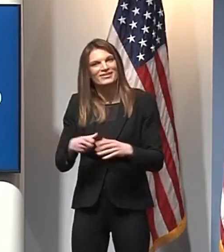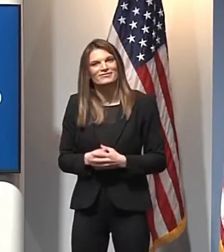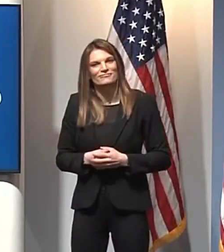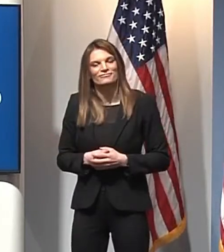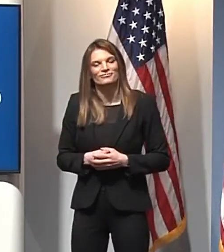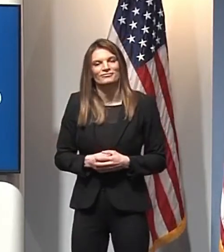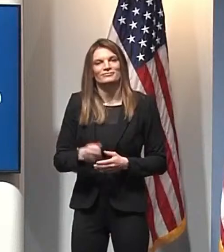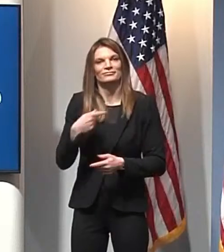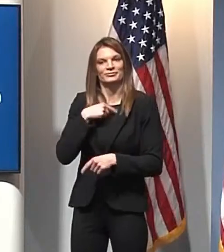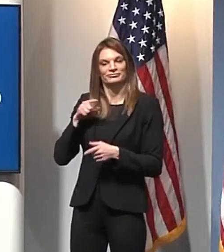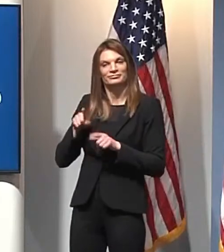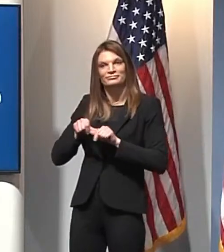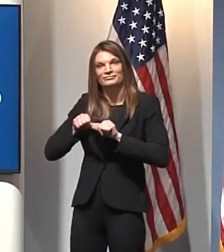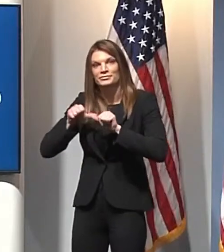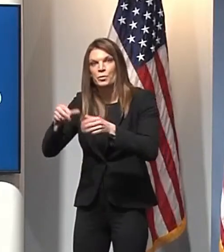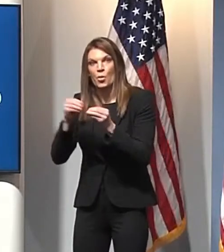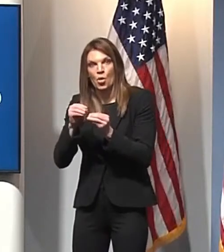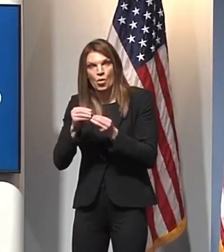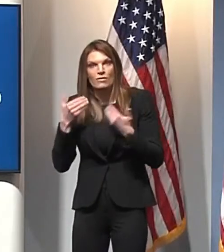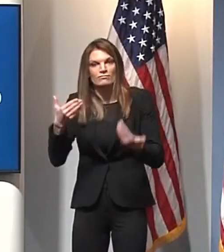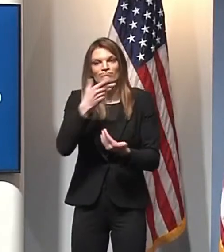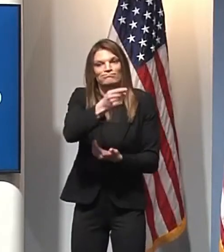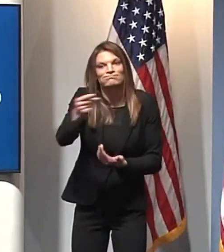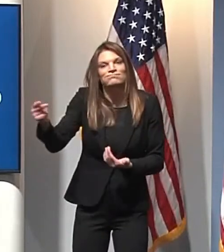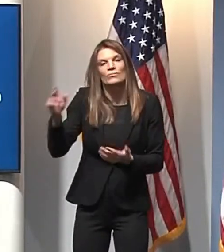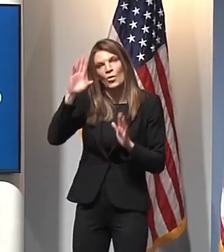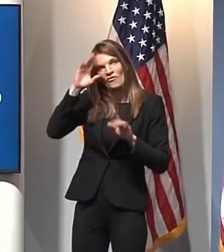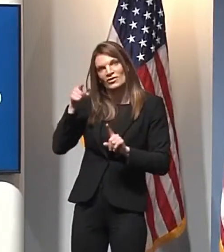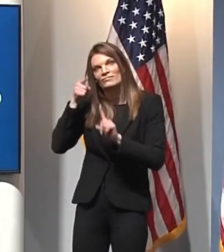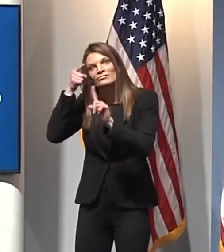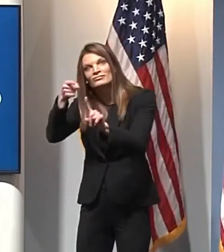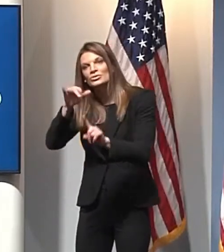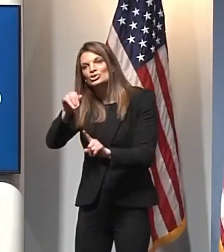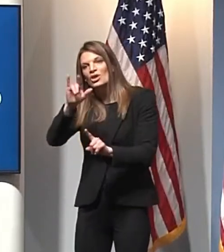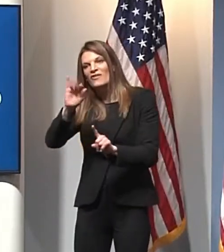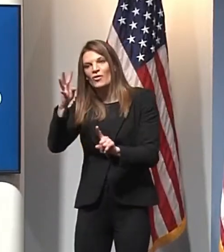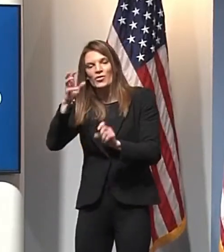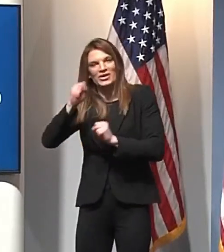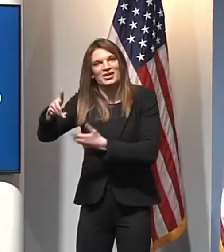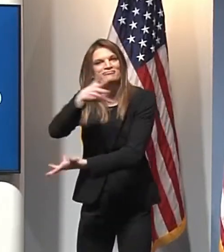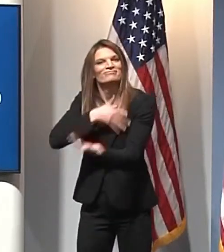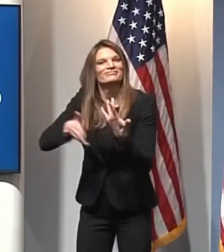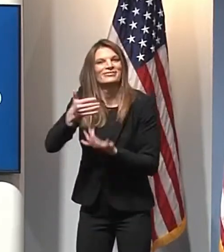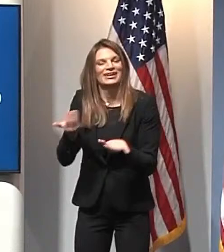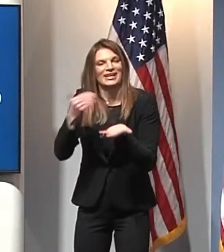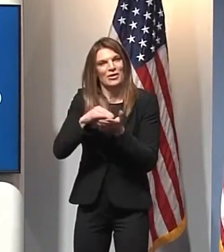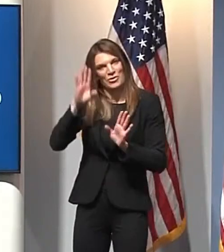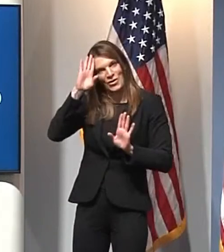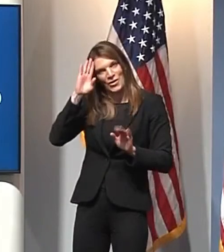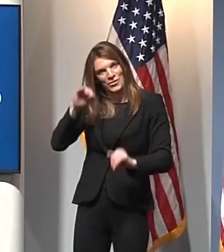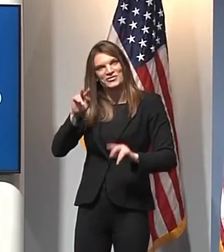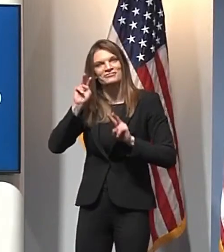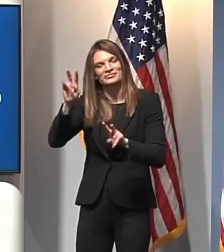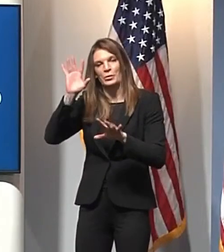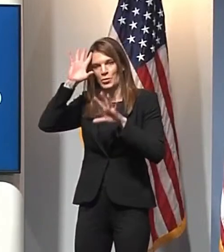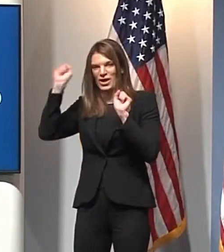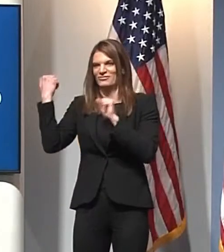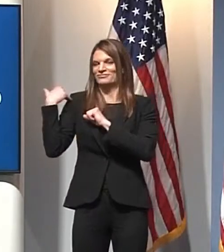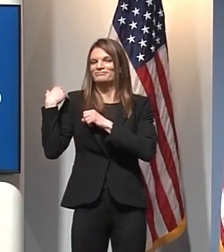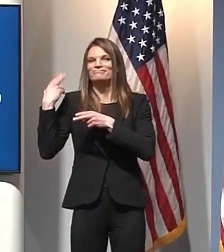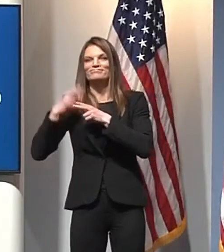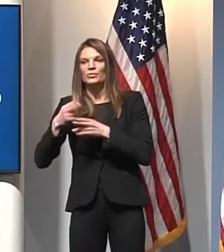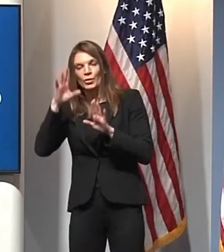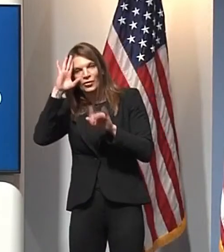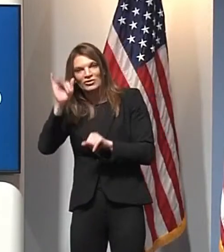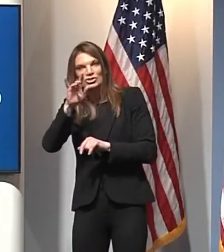We will be able to celebrate our Independence Day together this year, as President Biden said last week. Hosting a small gathering